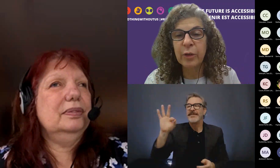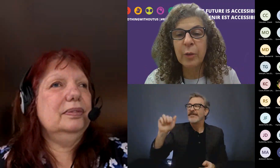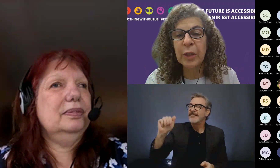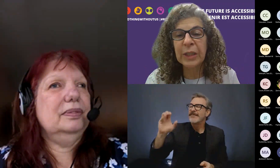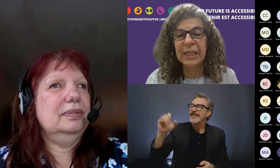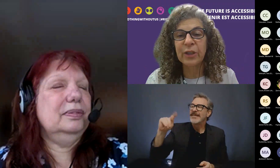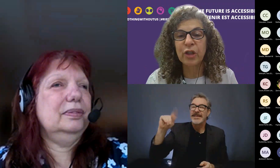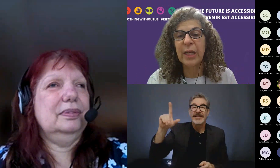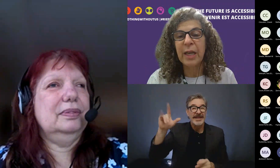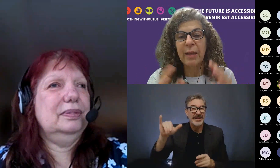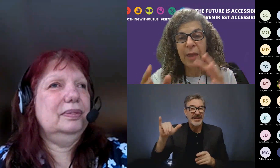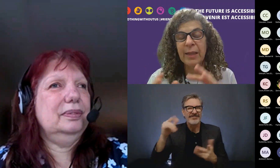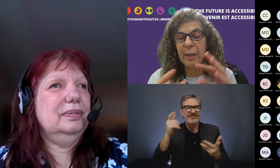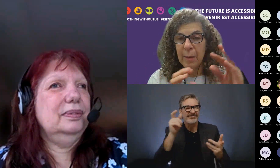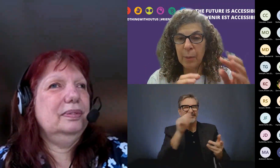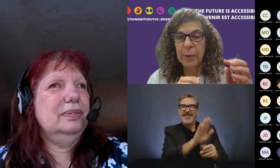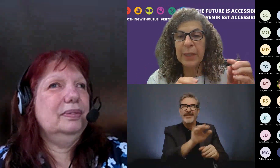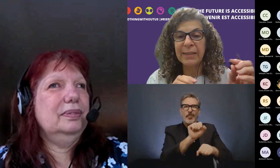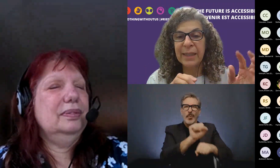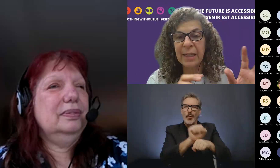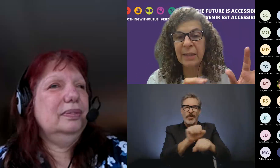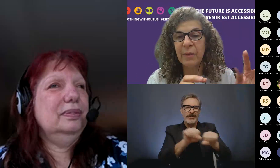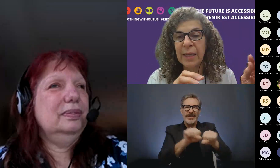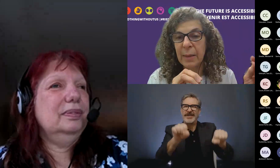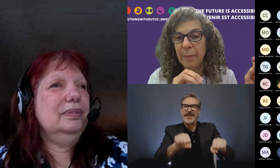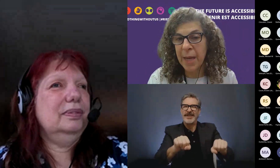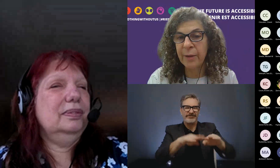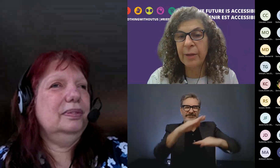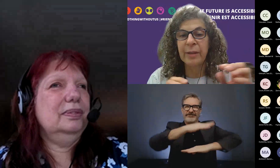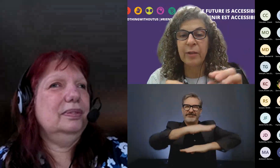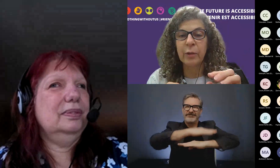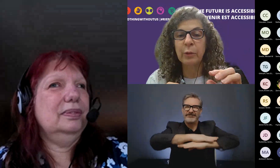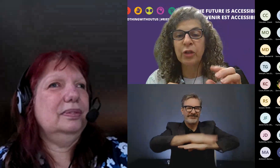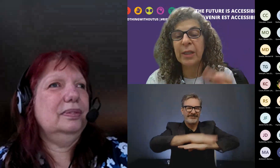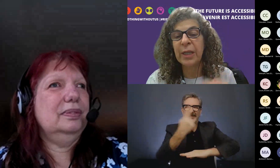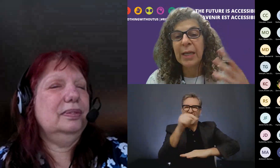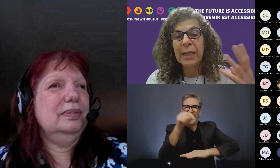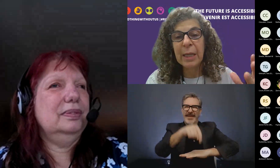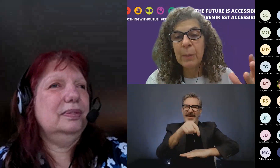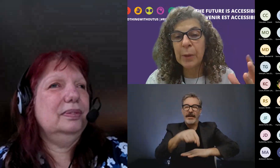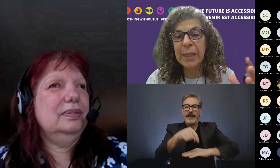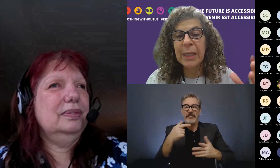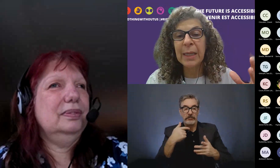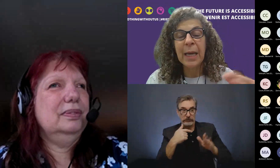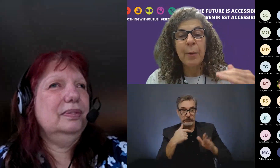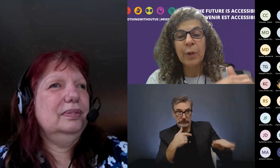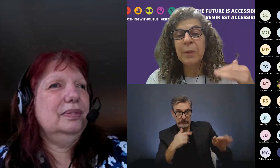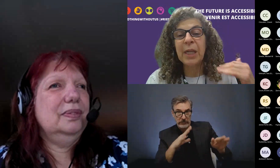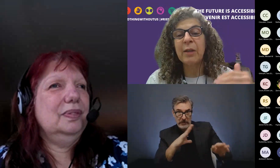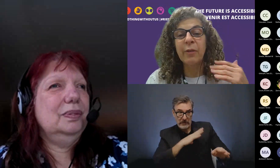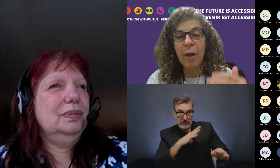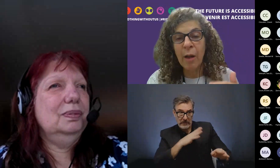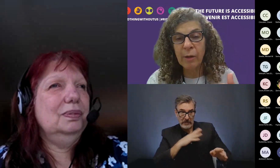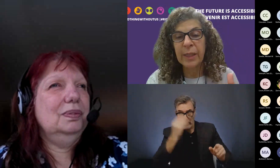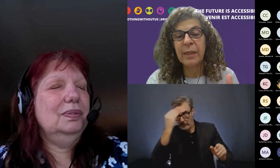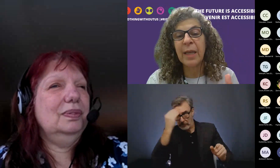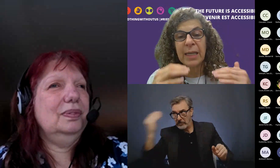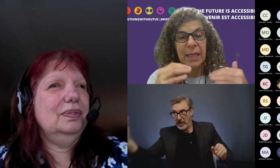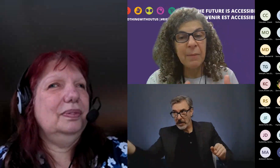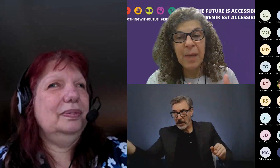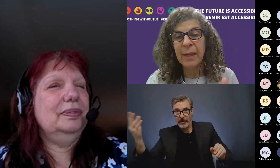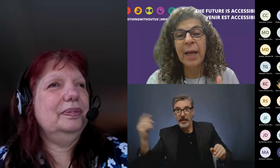something related to the workstation that the employee has identified the barrier and the solution. The employee would be